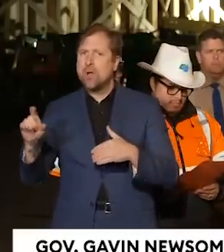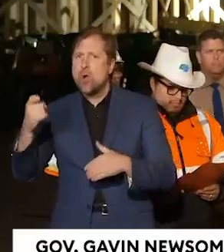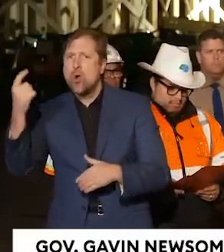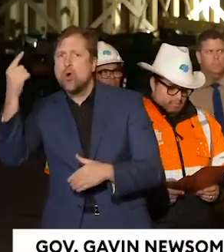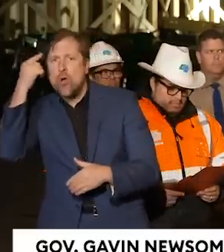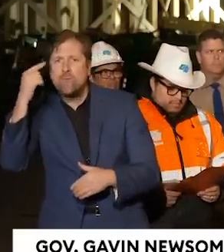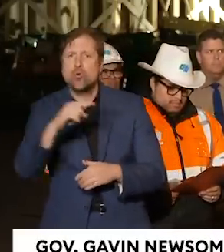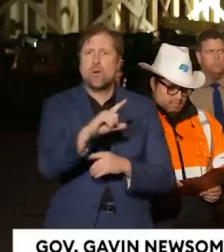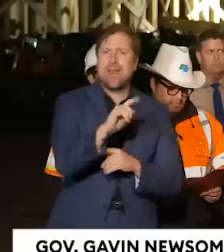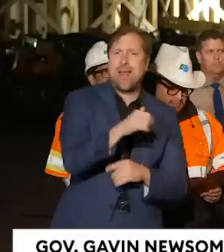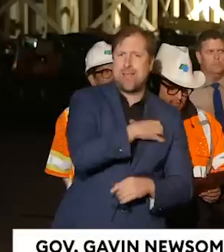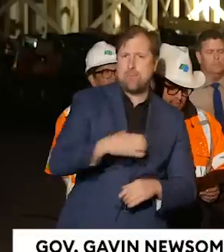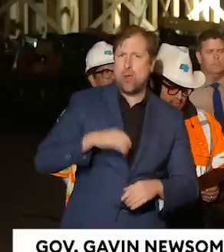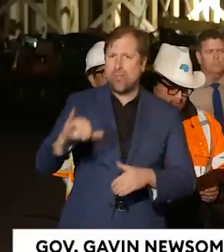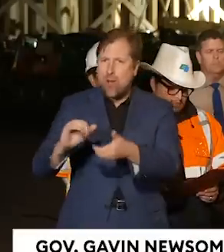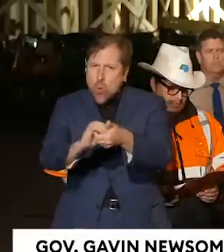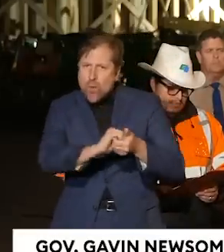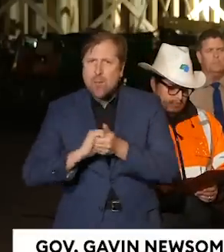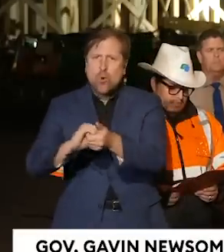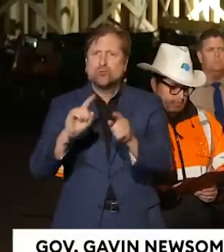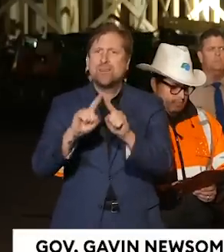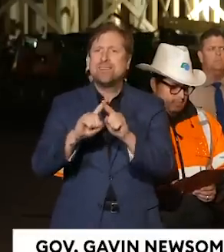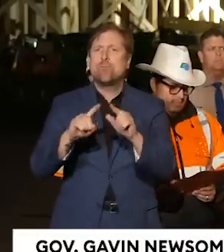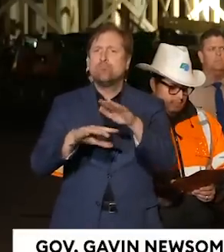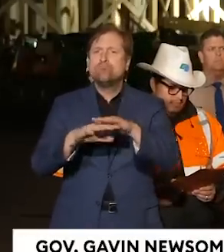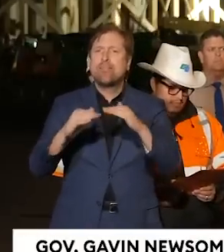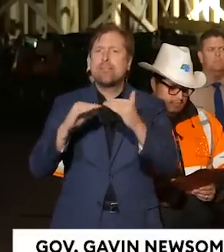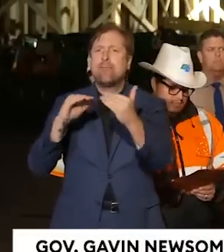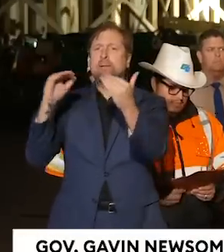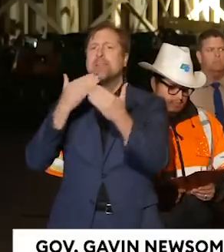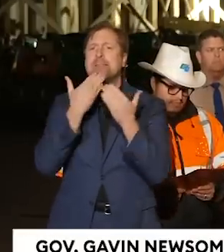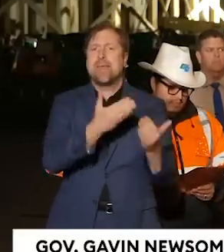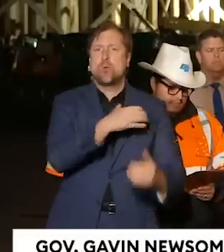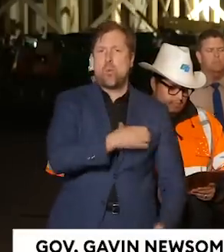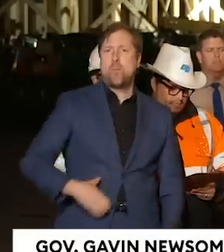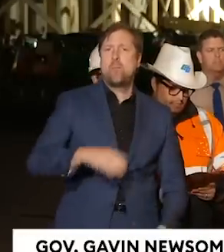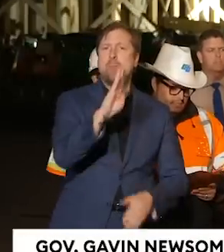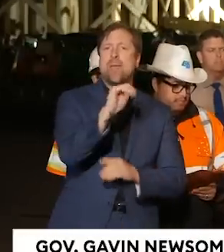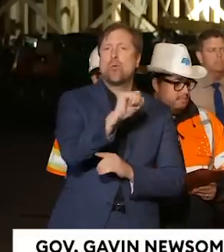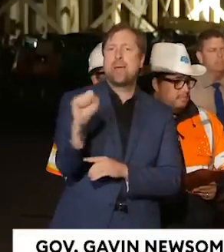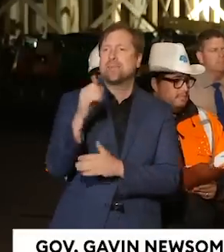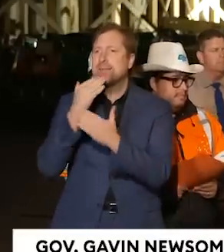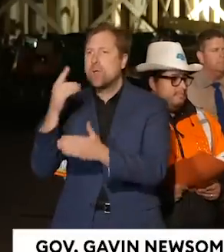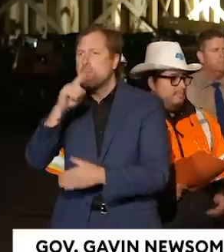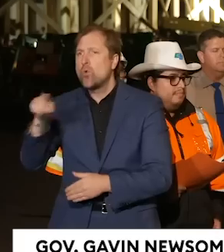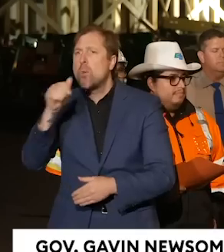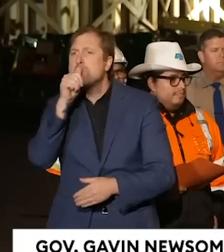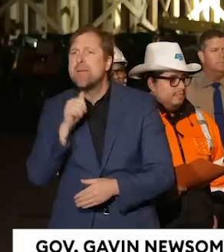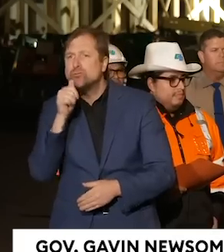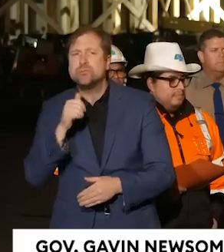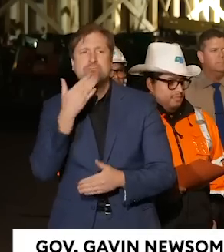cross-governmental collaboration at all levels. And we thank you, Mayor Bass. And I thank everybody for their patience and for all the workers and